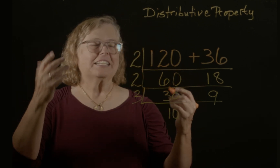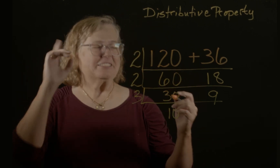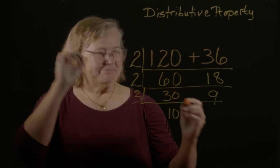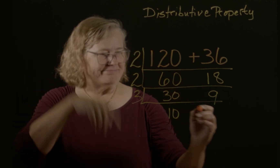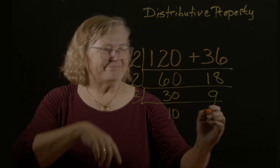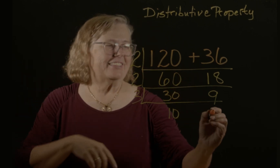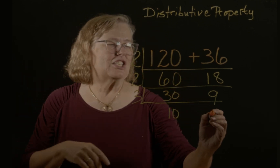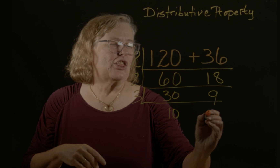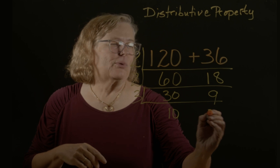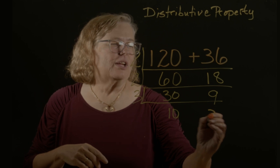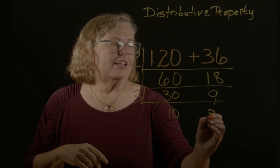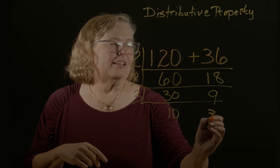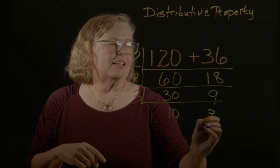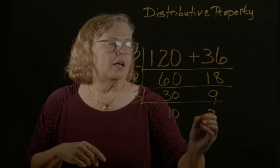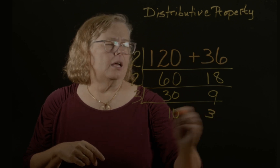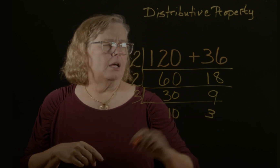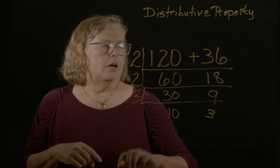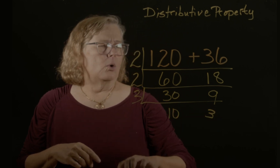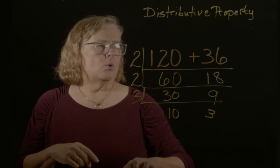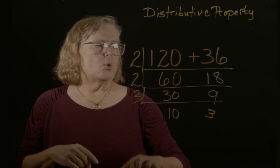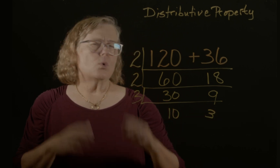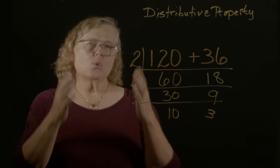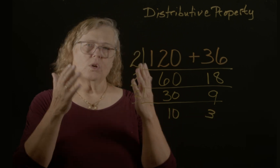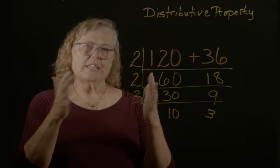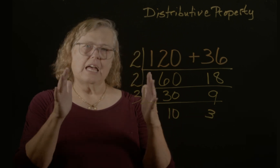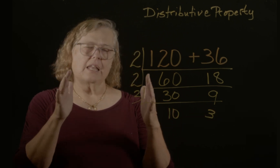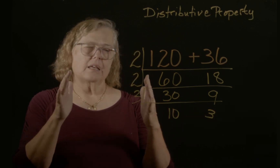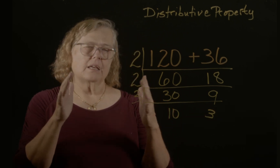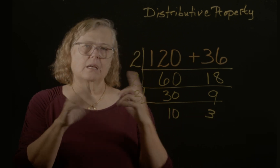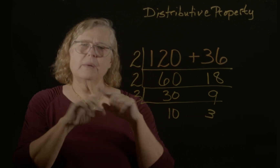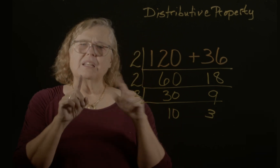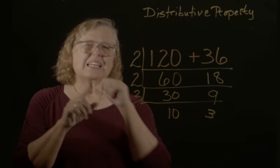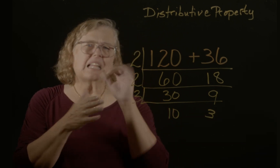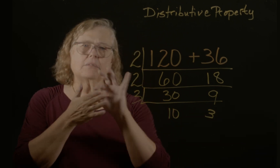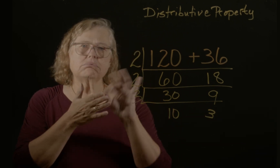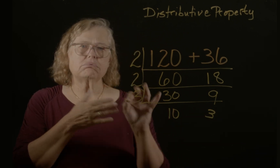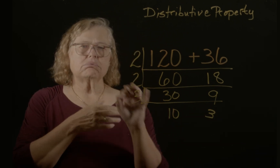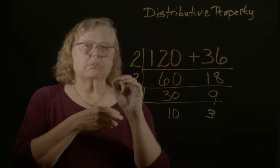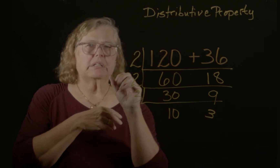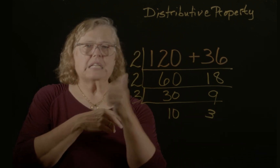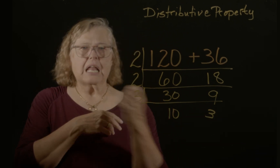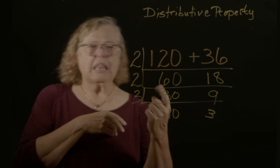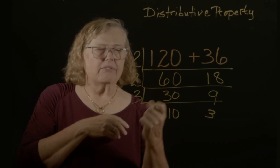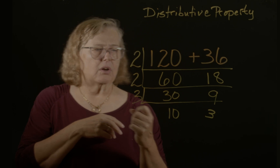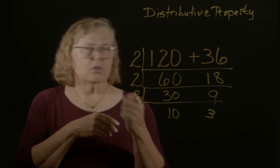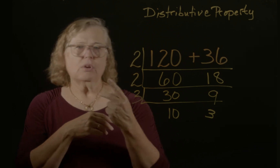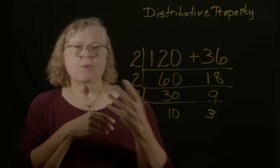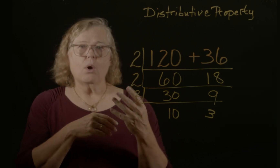3. Yep, 3. Oh, we're done. But they're not like the counting numbers where they're